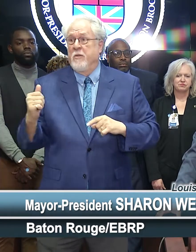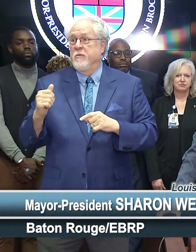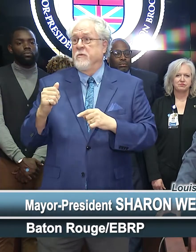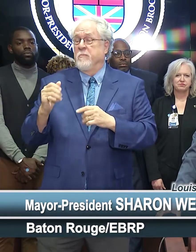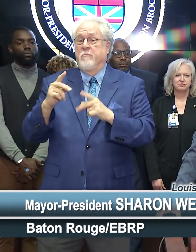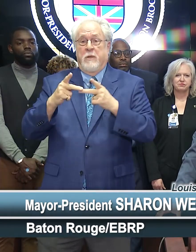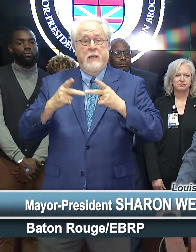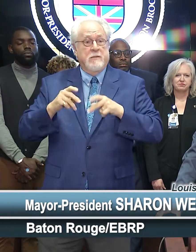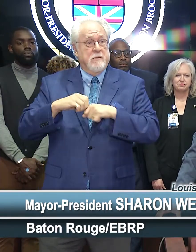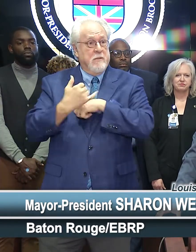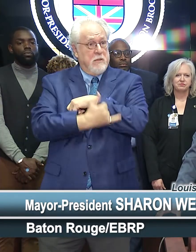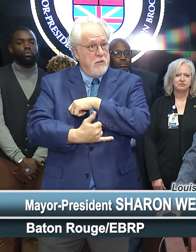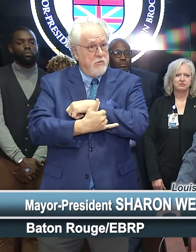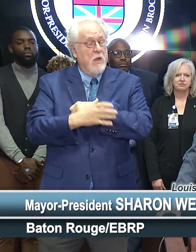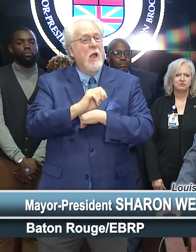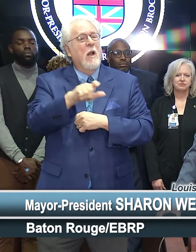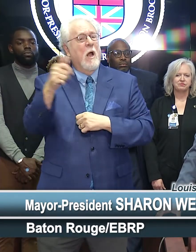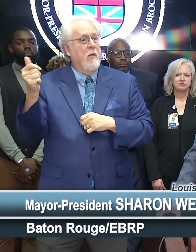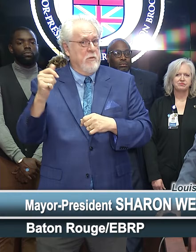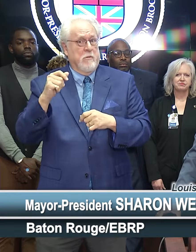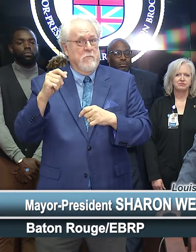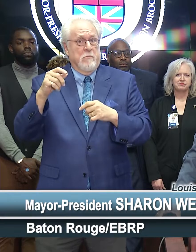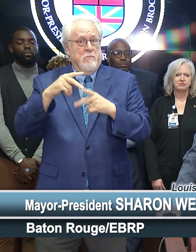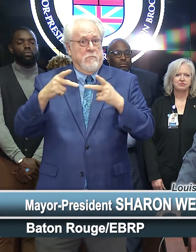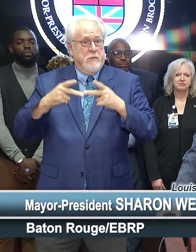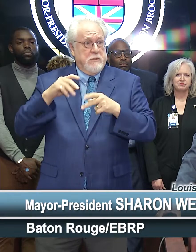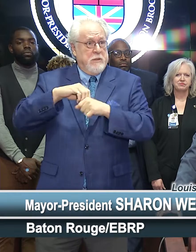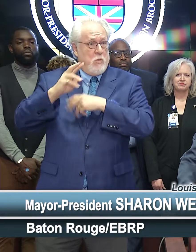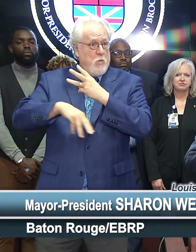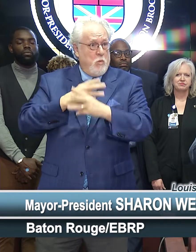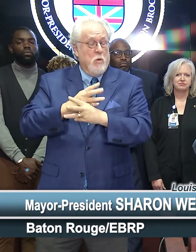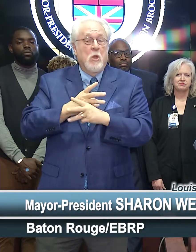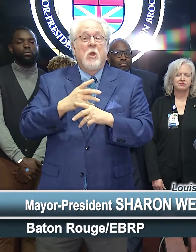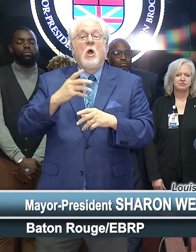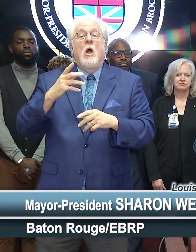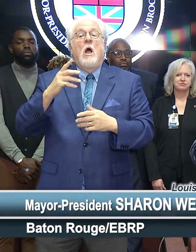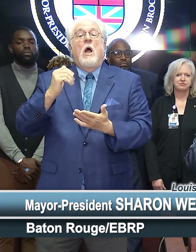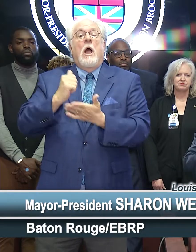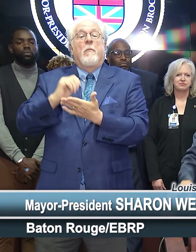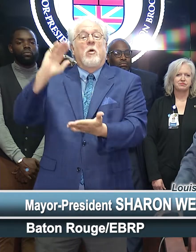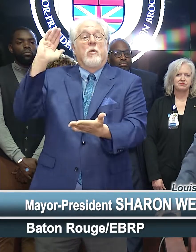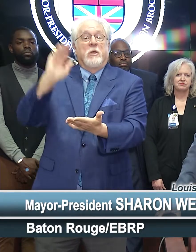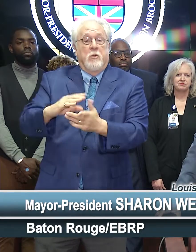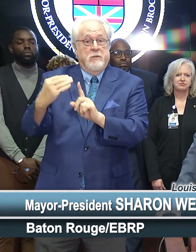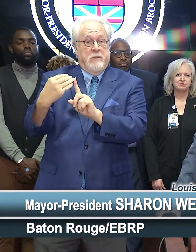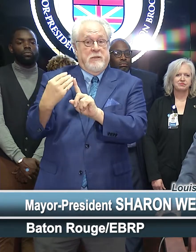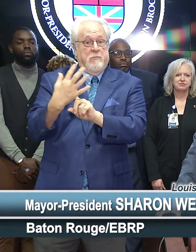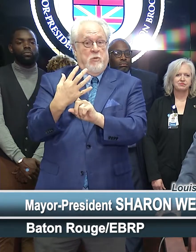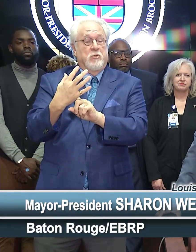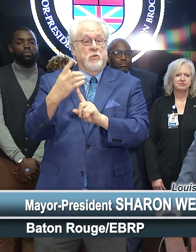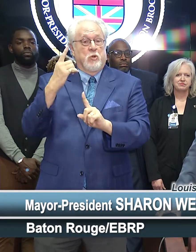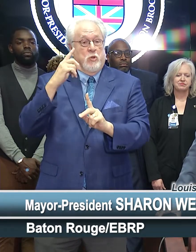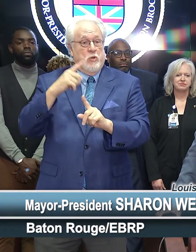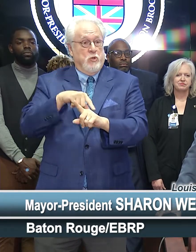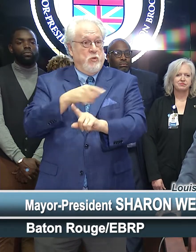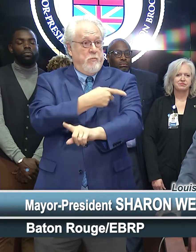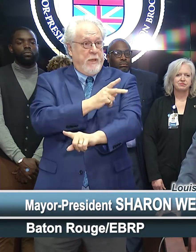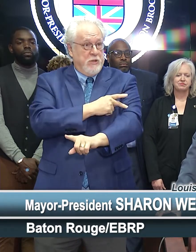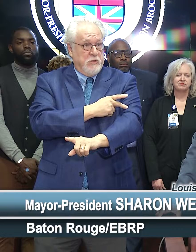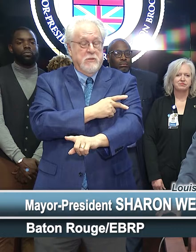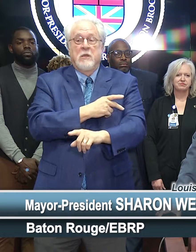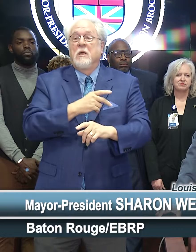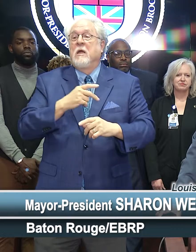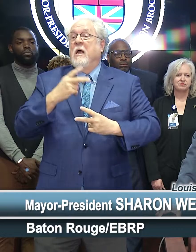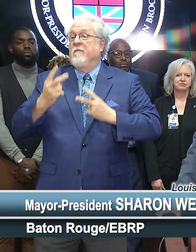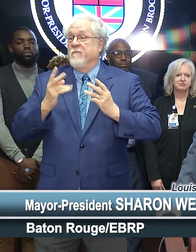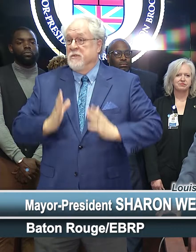country and in other parts of the world in helping to reduce the risk of exposure to patients, visitors, and